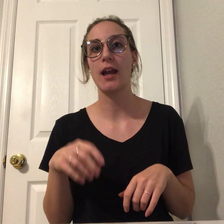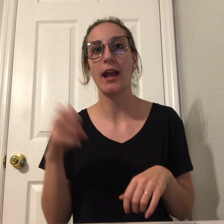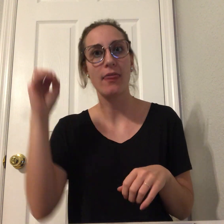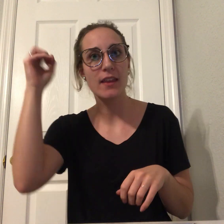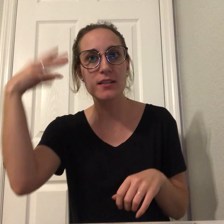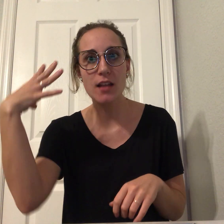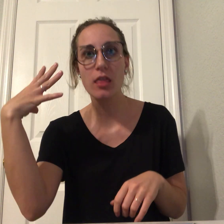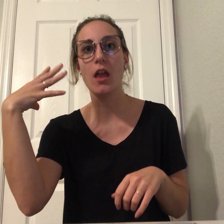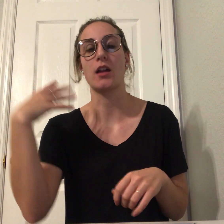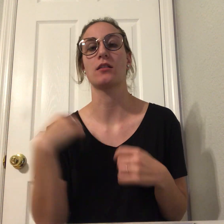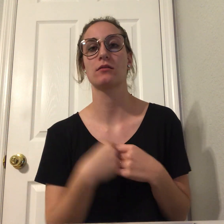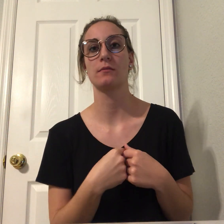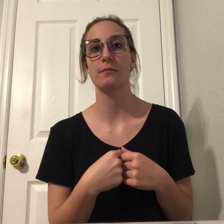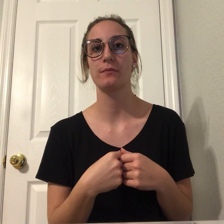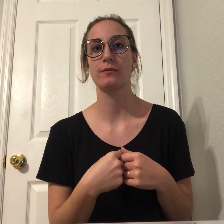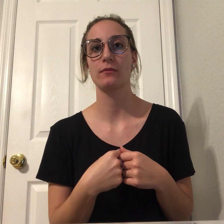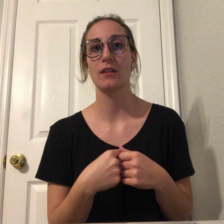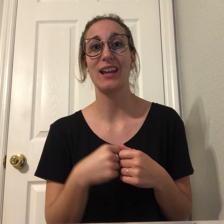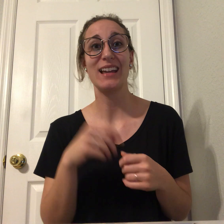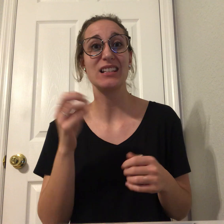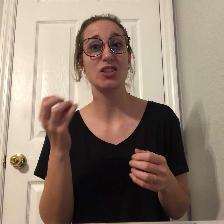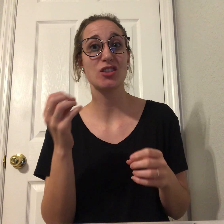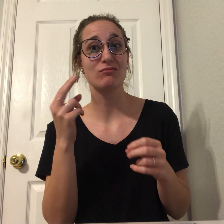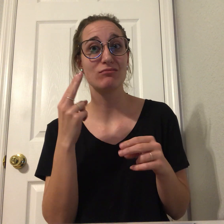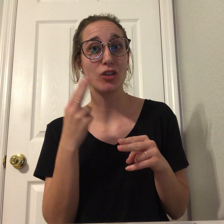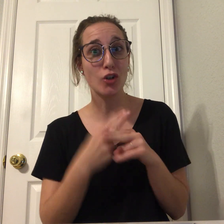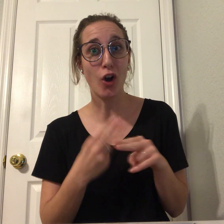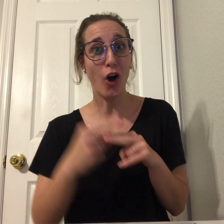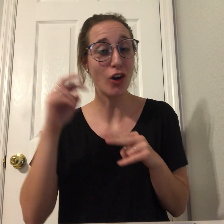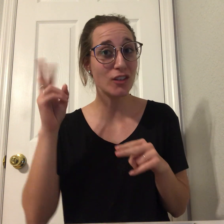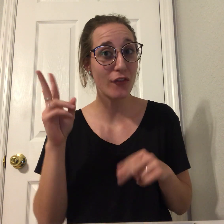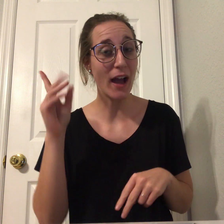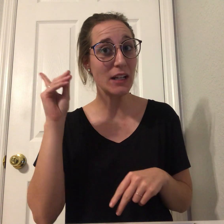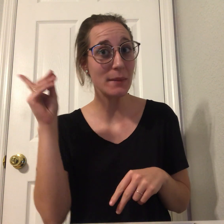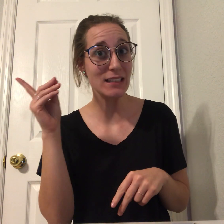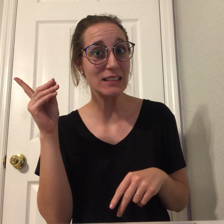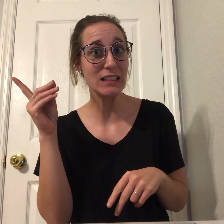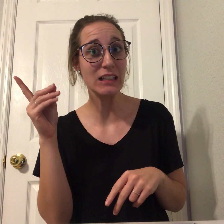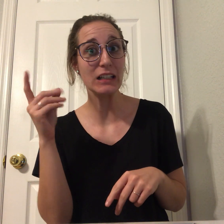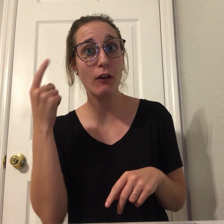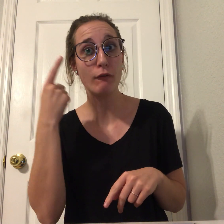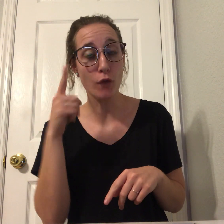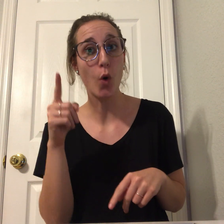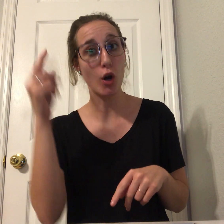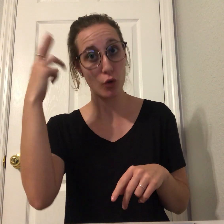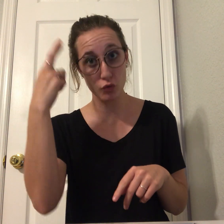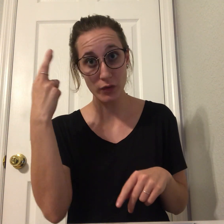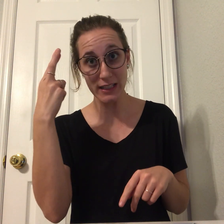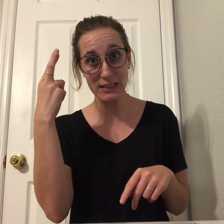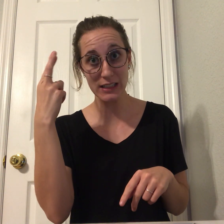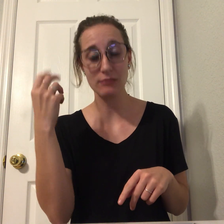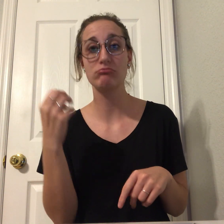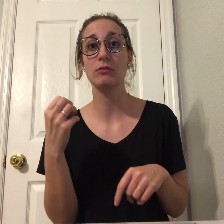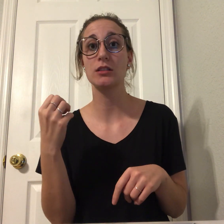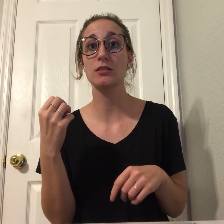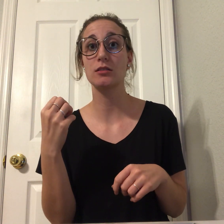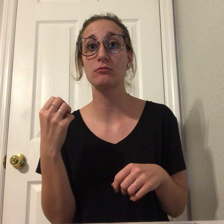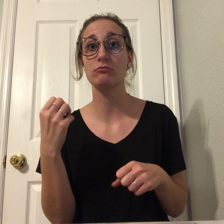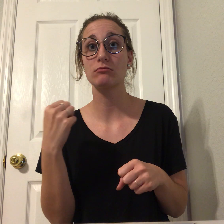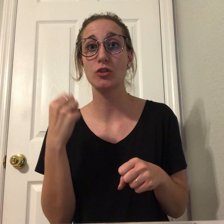very reason. It's produced by your skin in response to sunlight, produced naturally. All right? What does